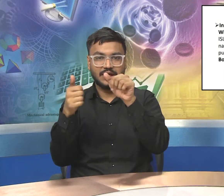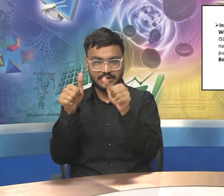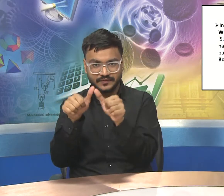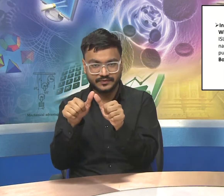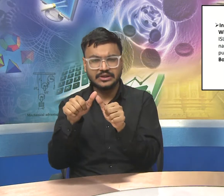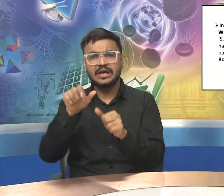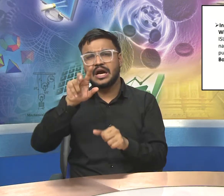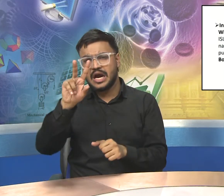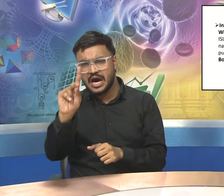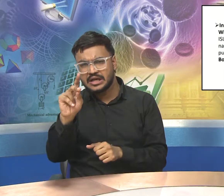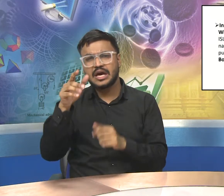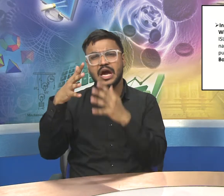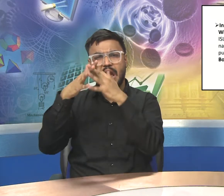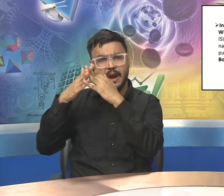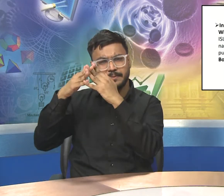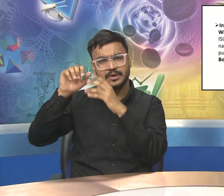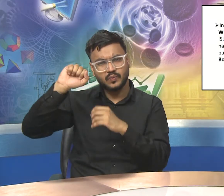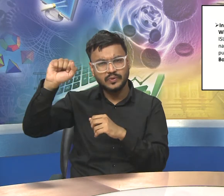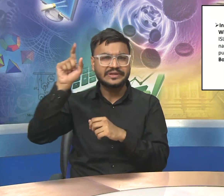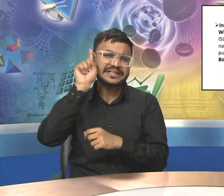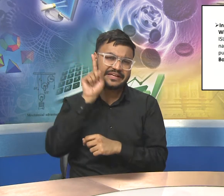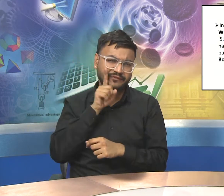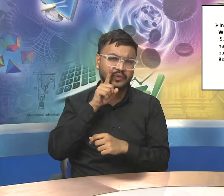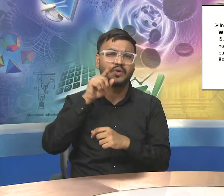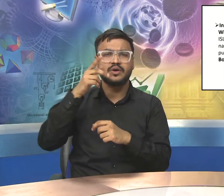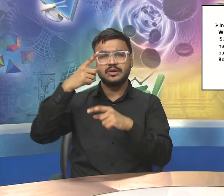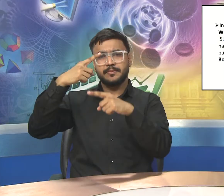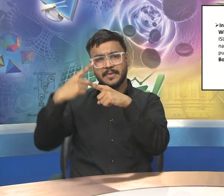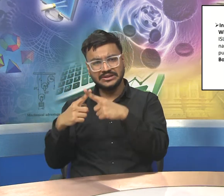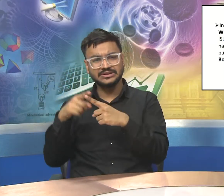Vashishta, Woodward and Wilson